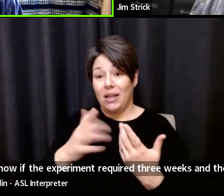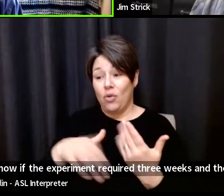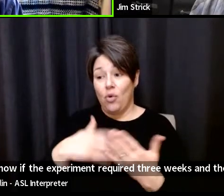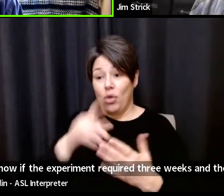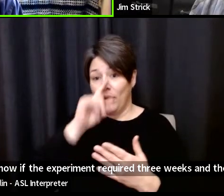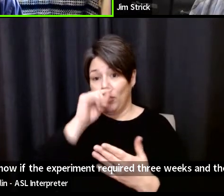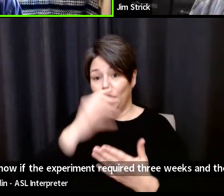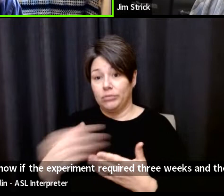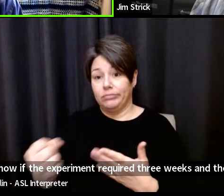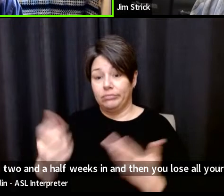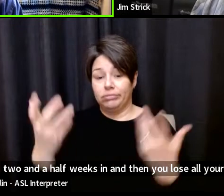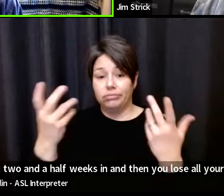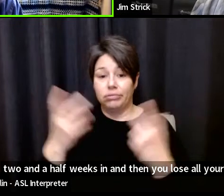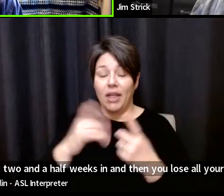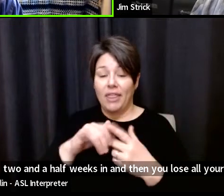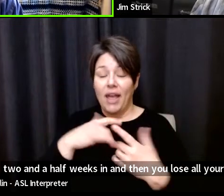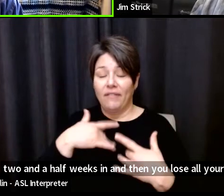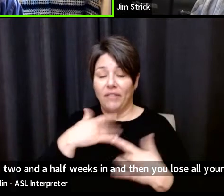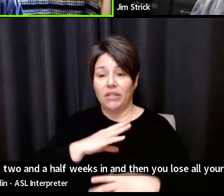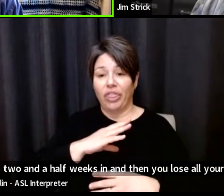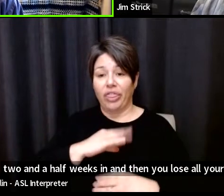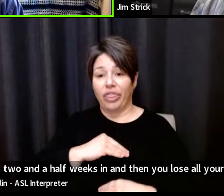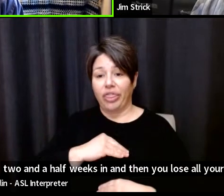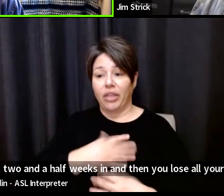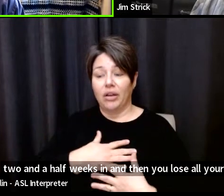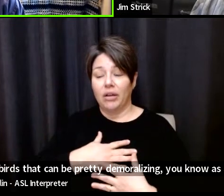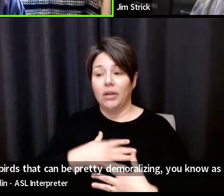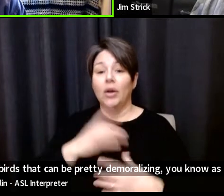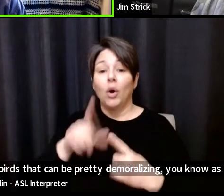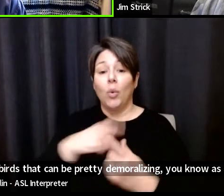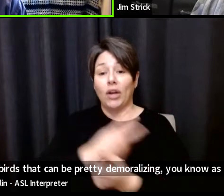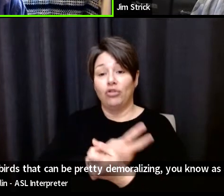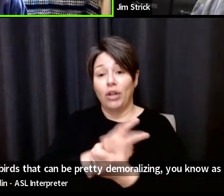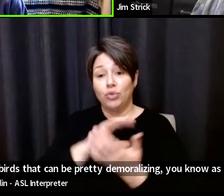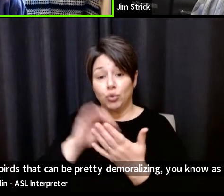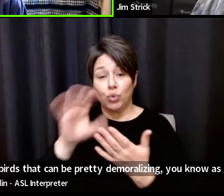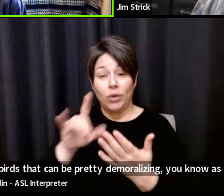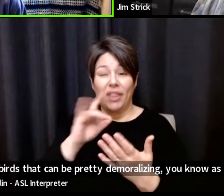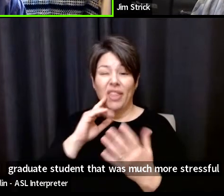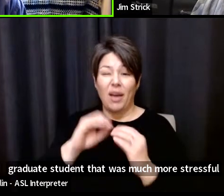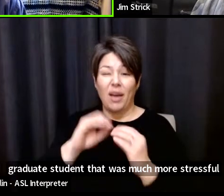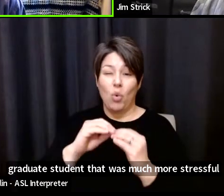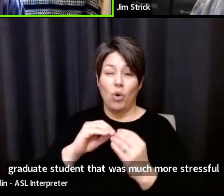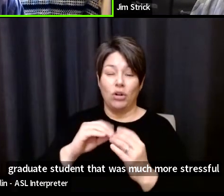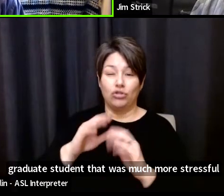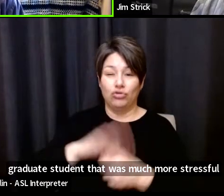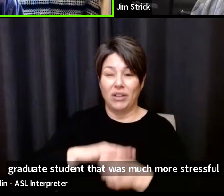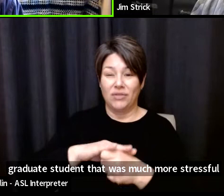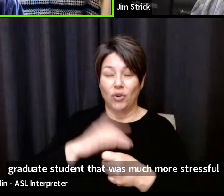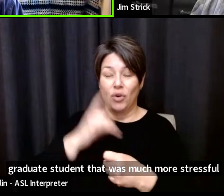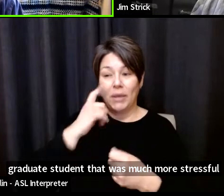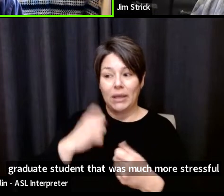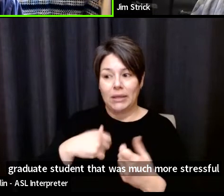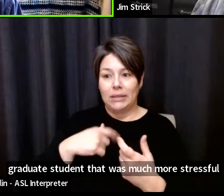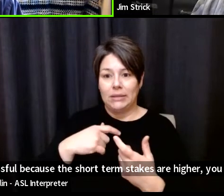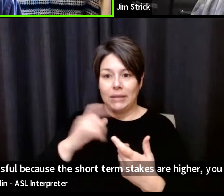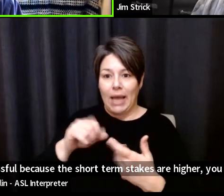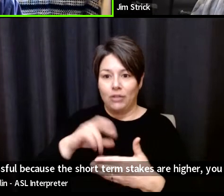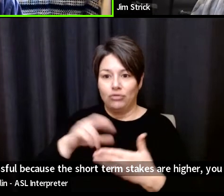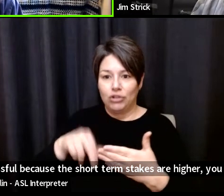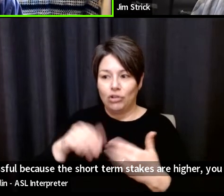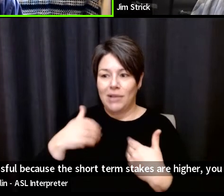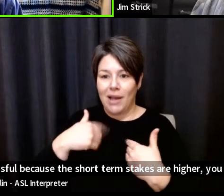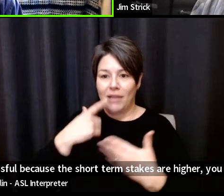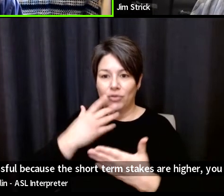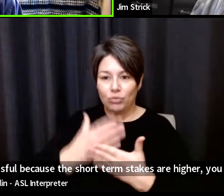birds, that can be pretty demoralizing. As a graduate student, that was much more stressful because the short-term stakes were higher. I feel like a